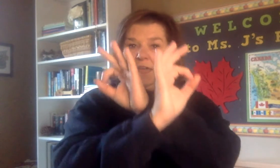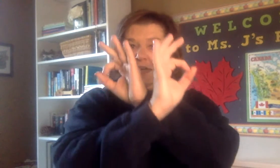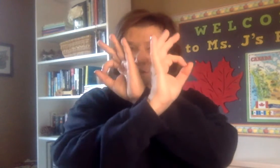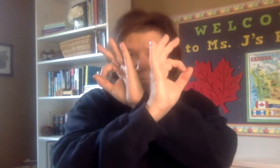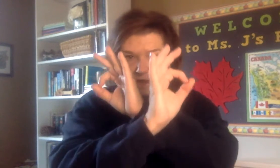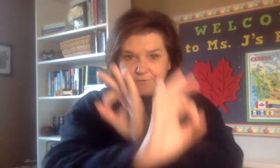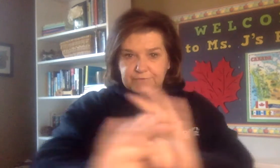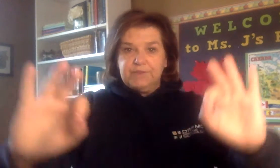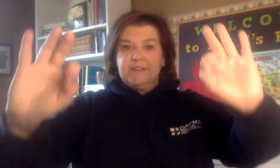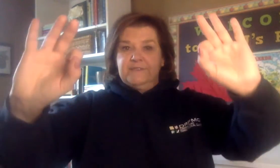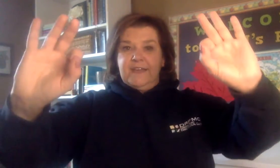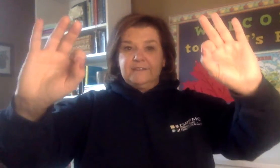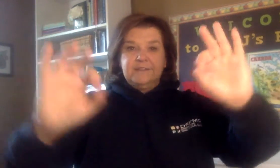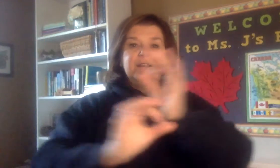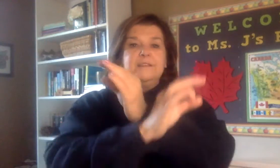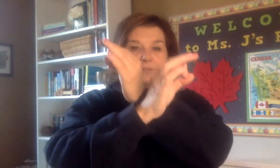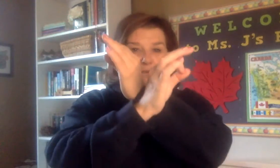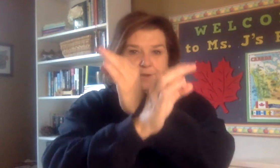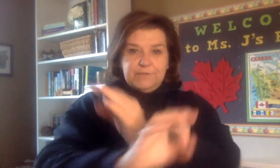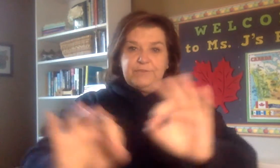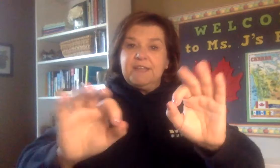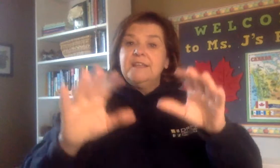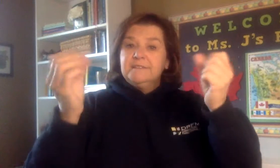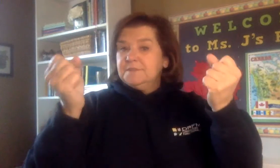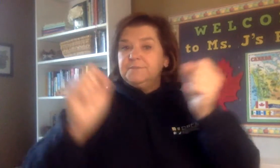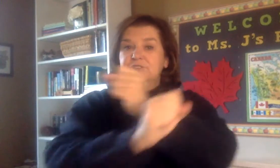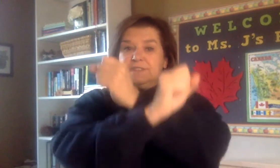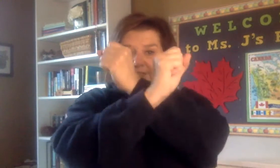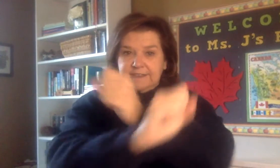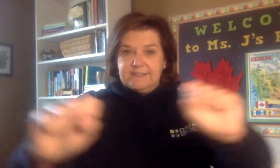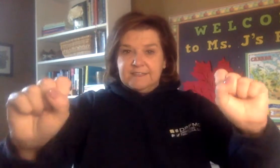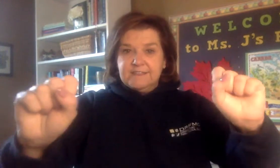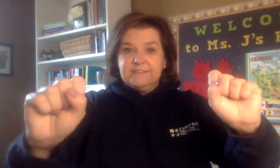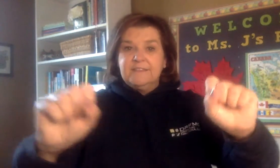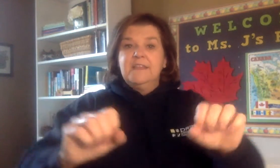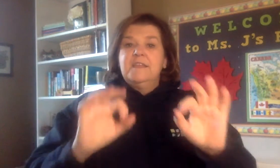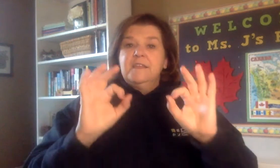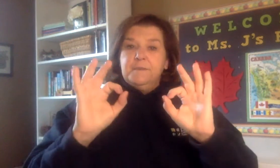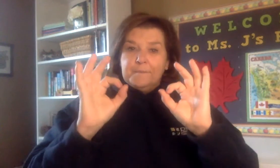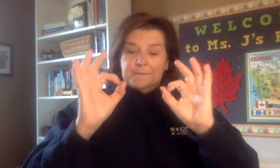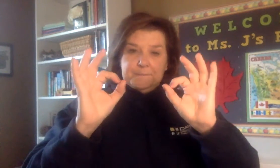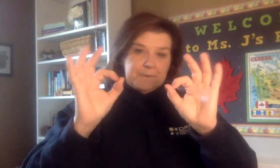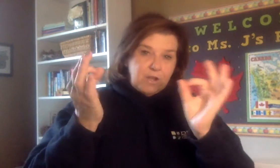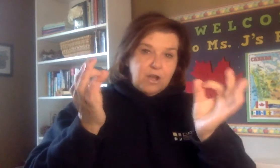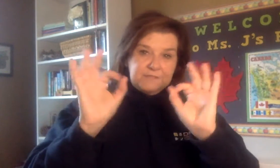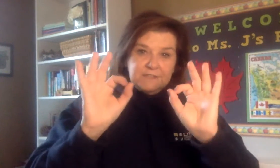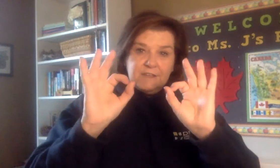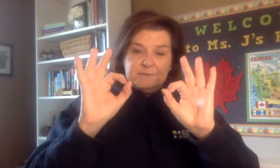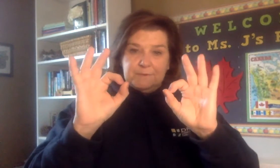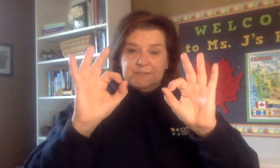and you break free of that. So you break free. Sometimes you'll just see it like this, but oftentimes the person